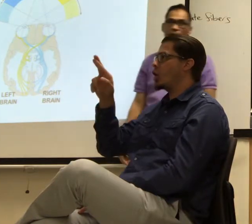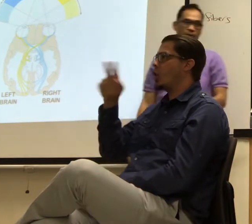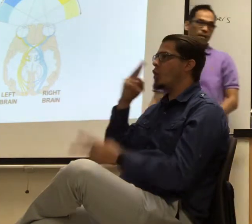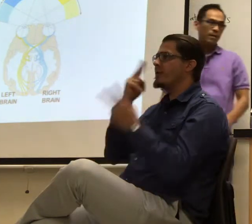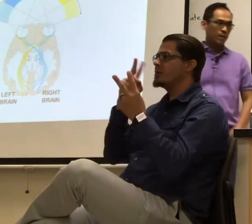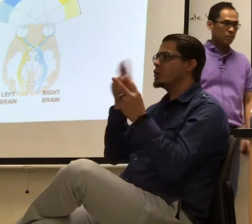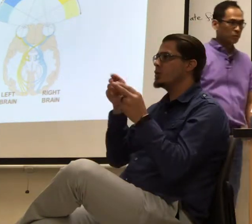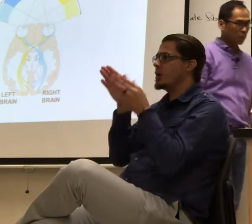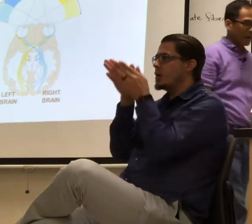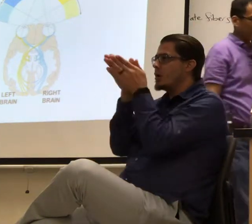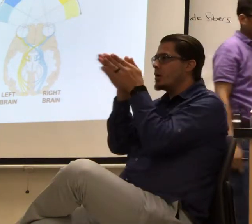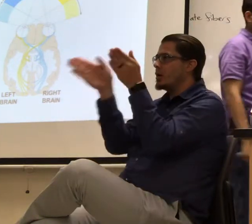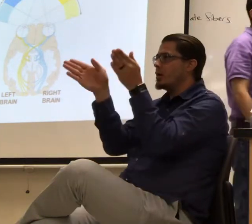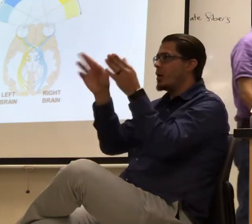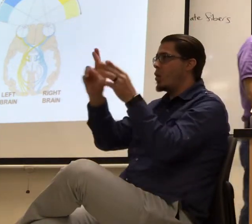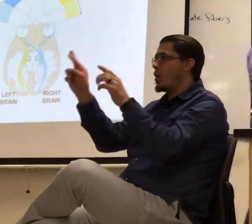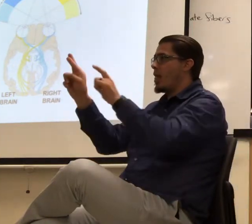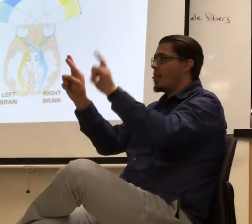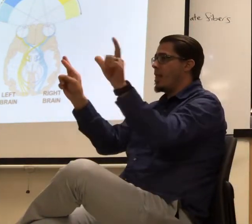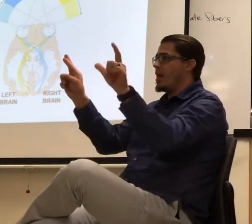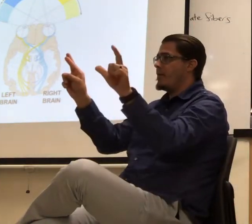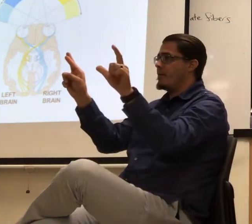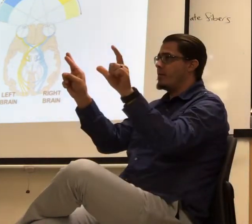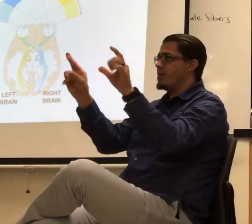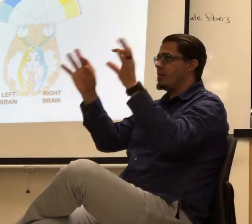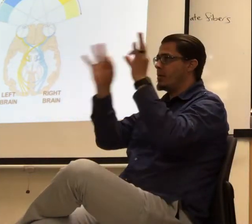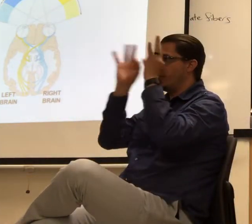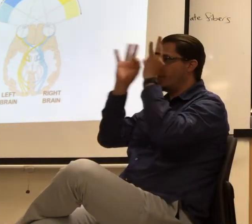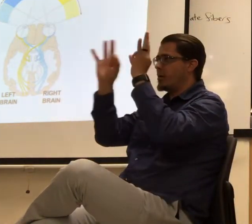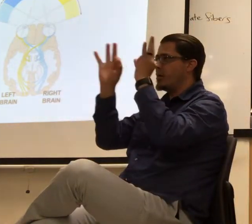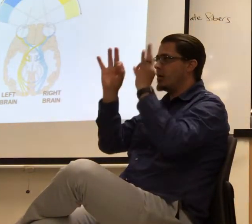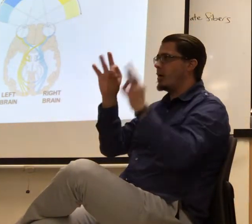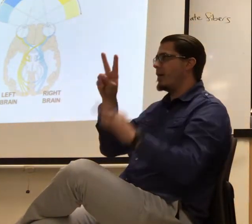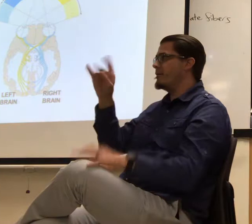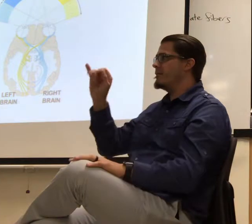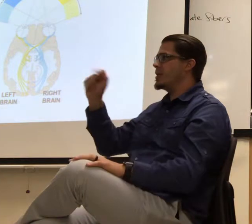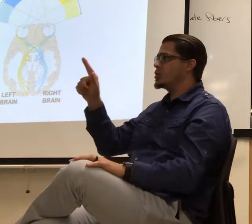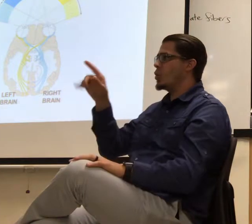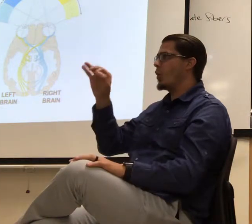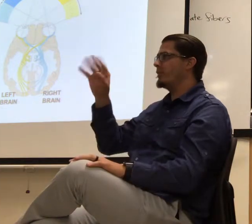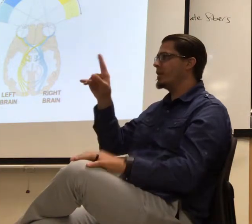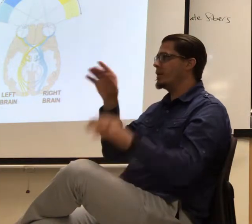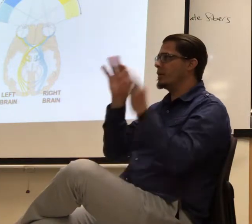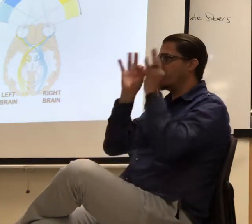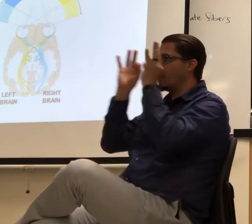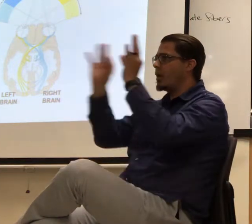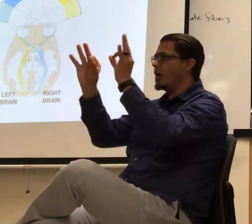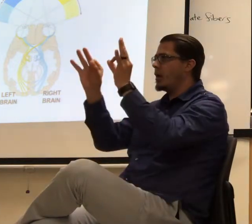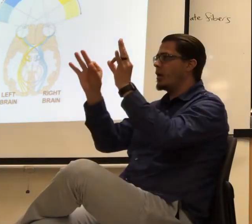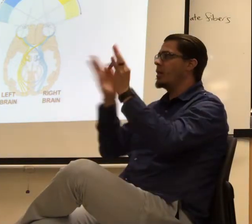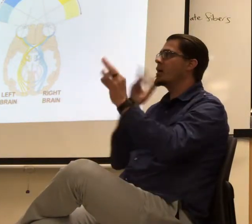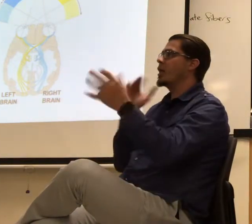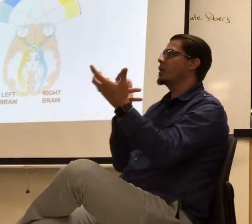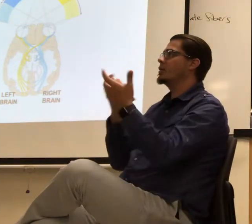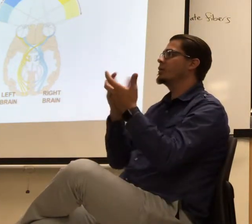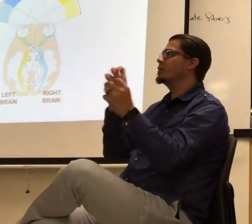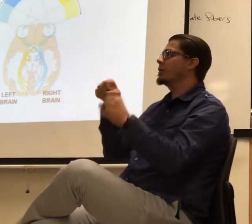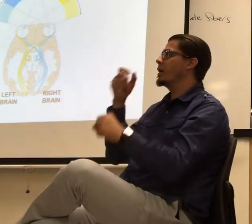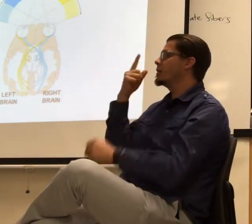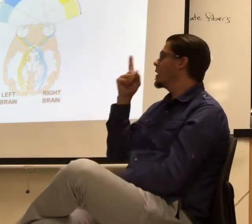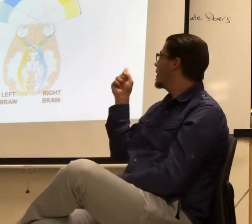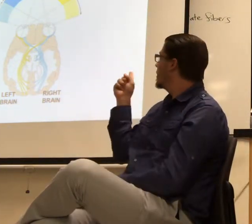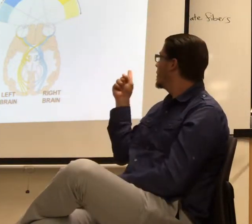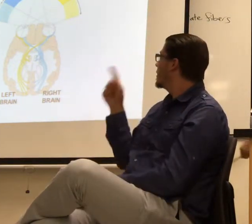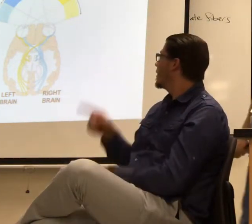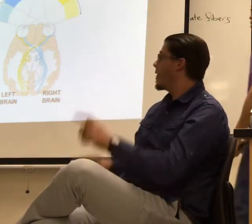can divide it into right and left visual fields. And the color code makes it easy to understand. Left